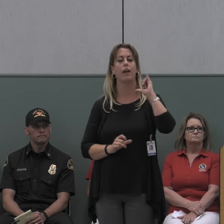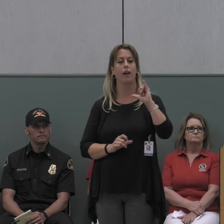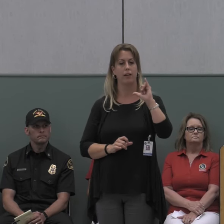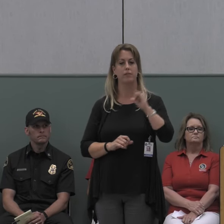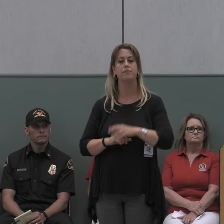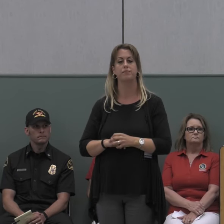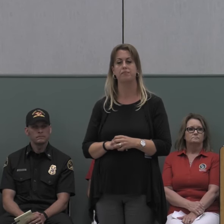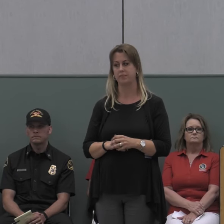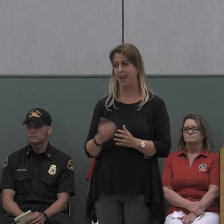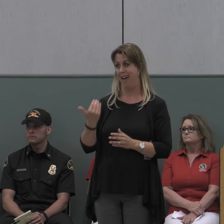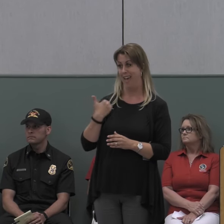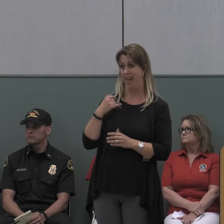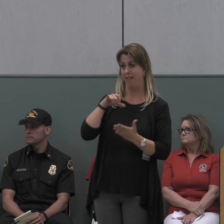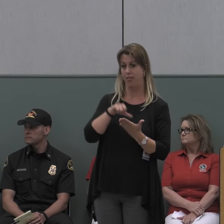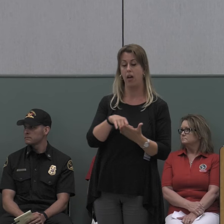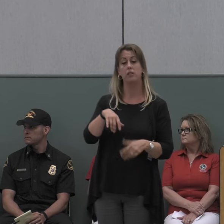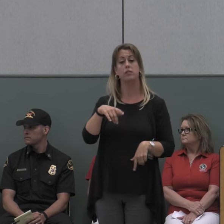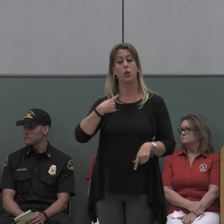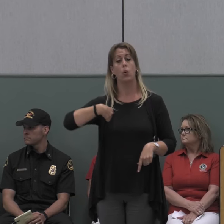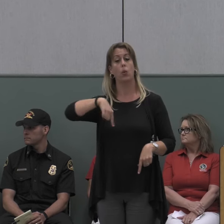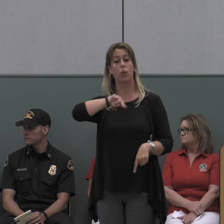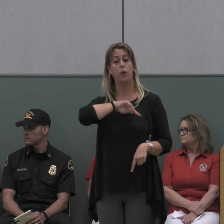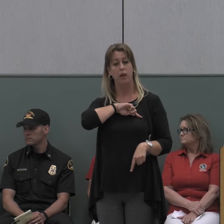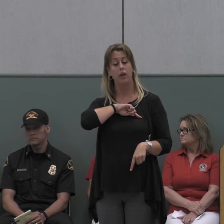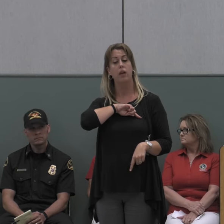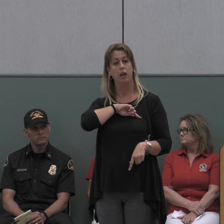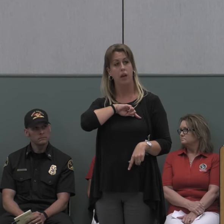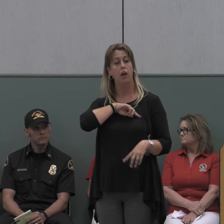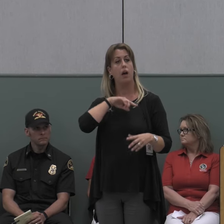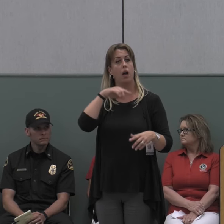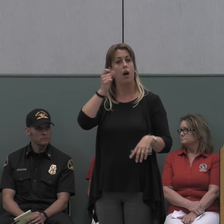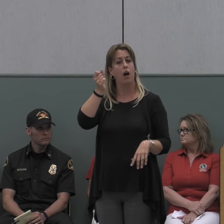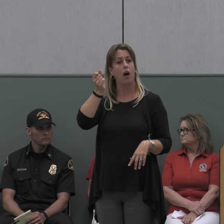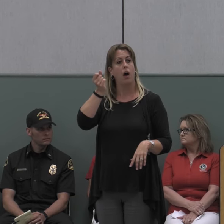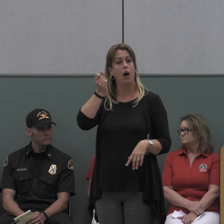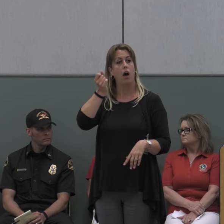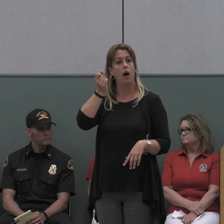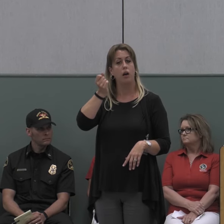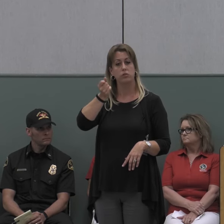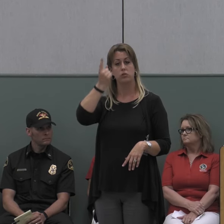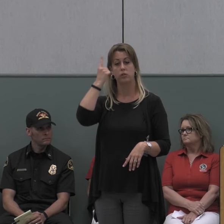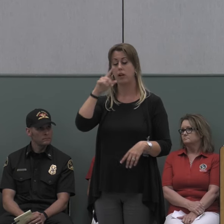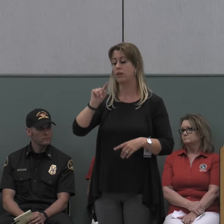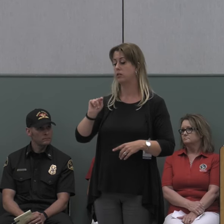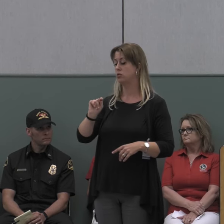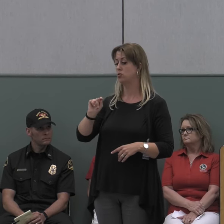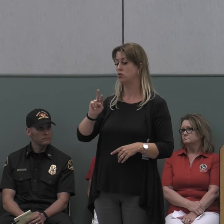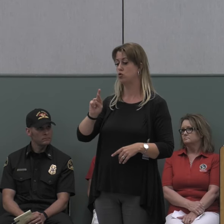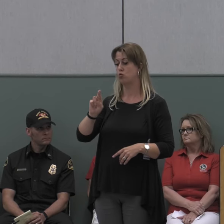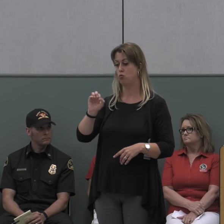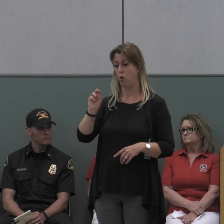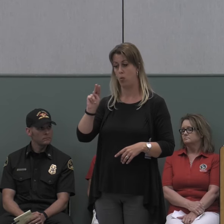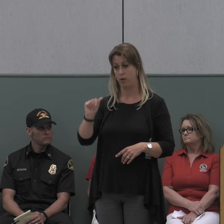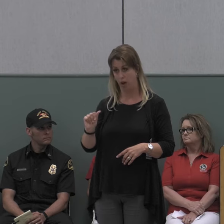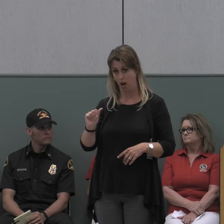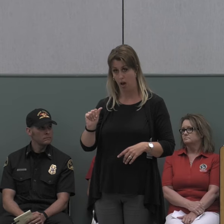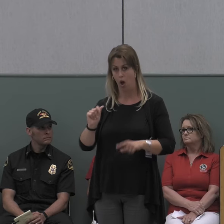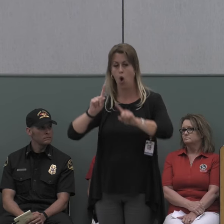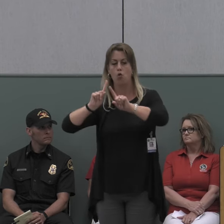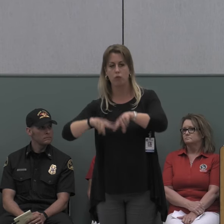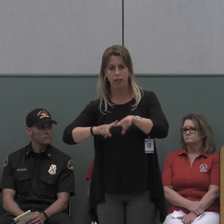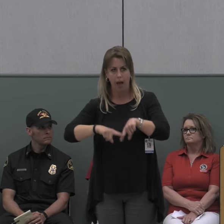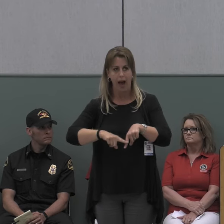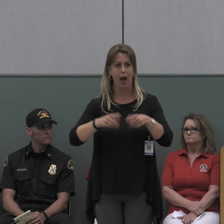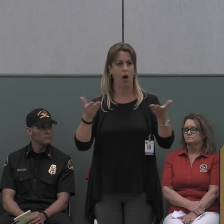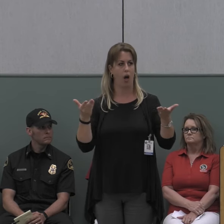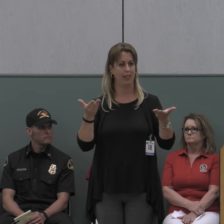I have that. We understand that a lot of people in Trona rely on services here in Ridgecrest for their